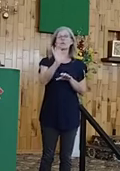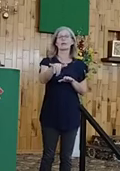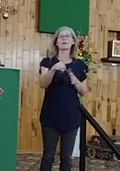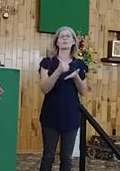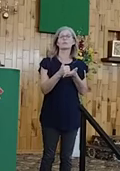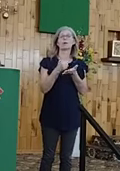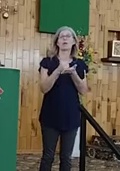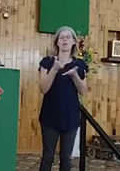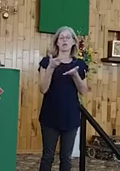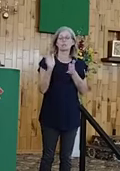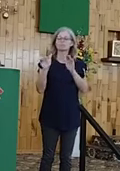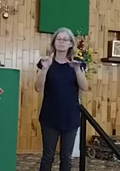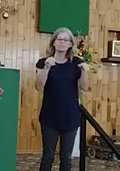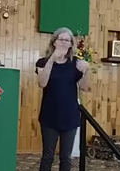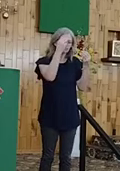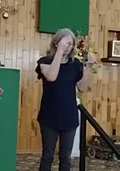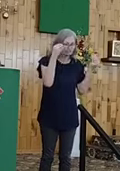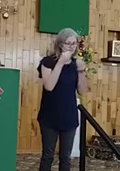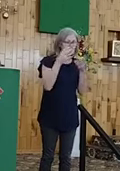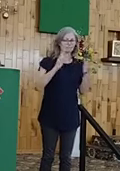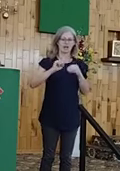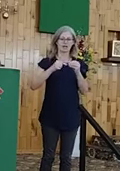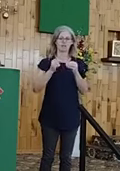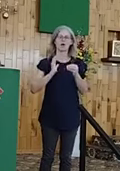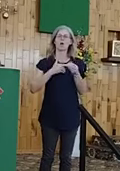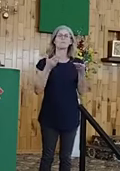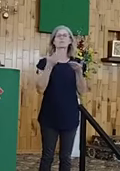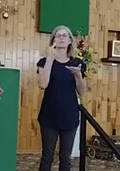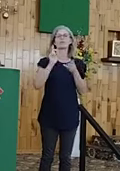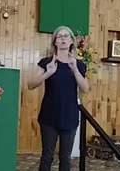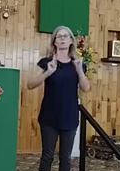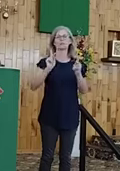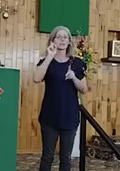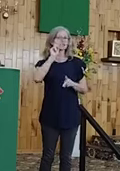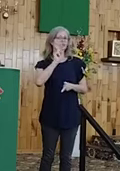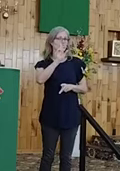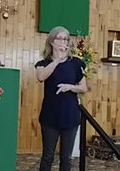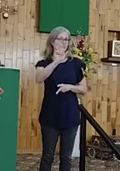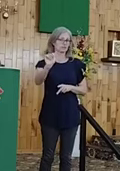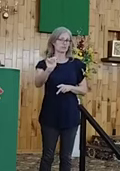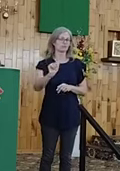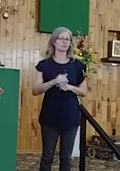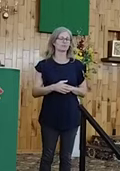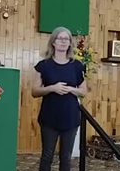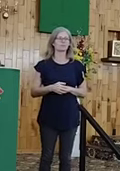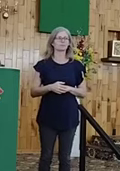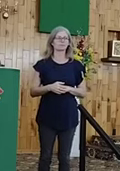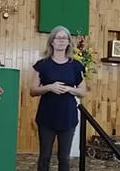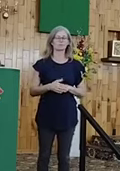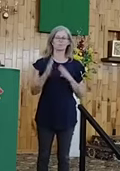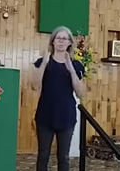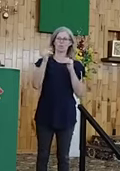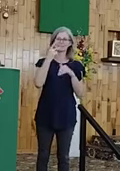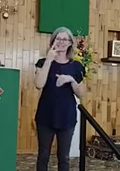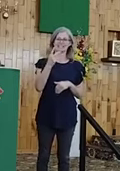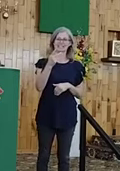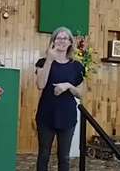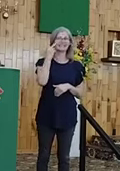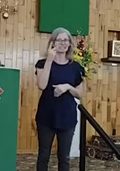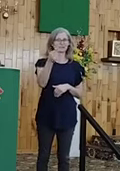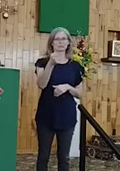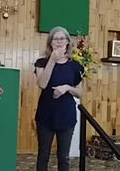so, you help us spread the word about our ministry to persons who are deaf or disabled. We hope to see you